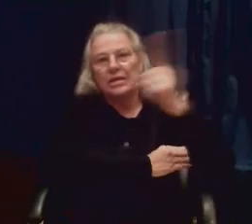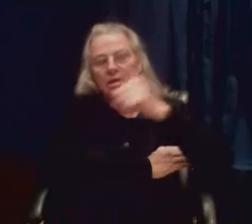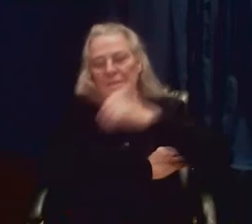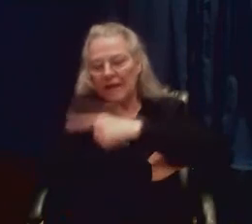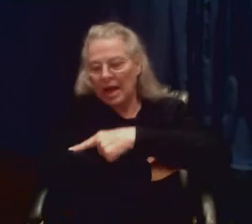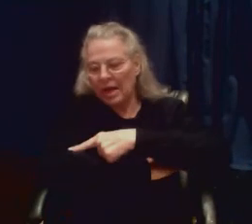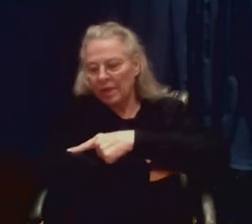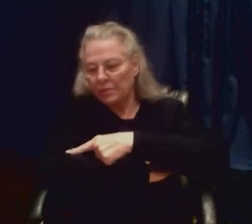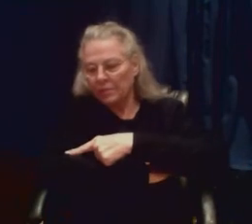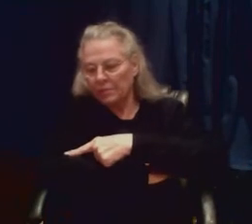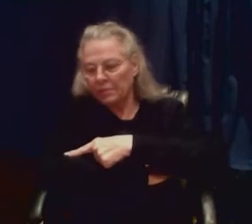Day.